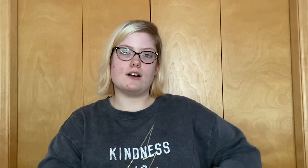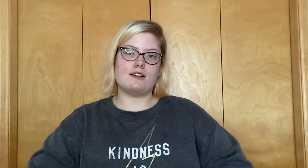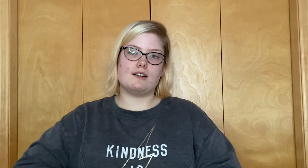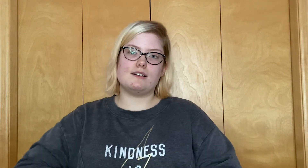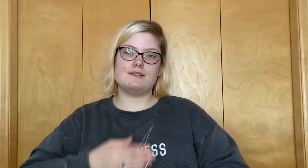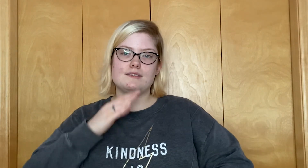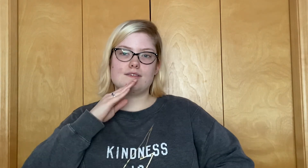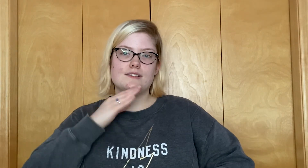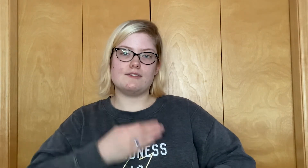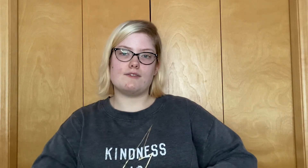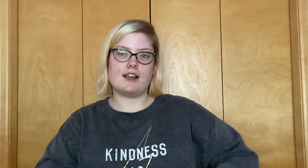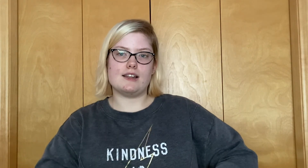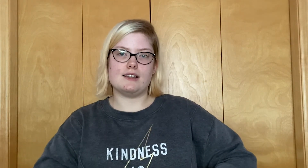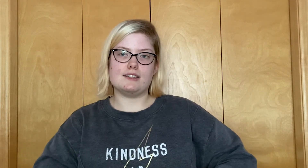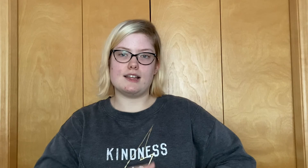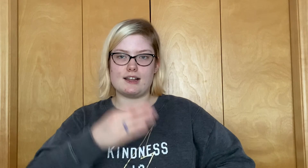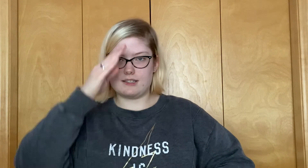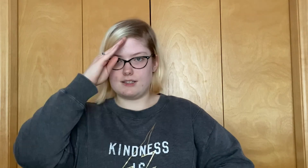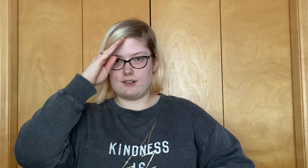daughter right into that. So